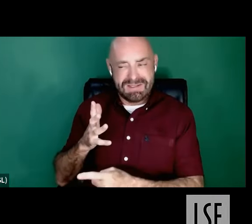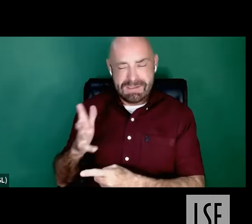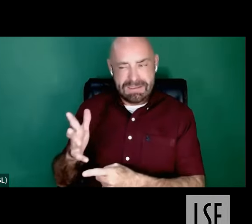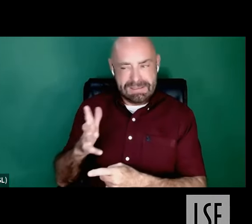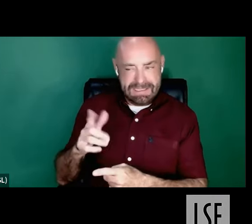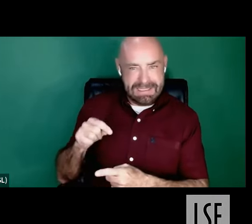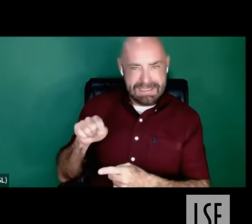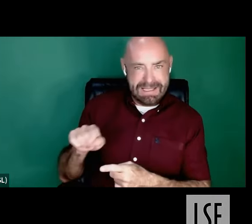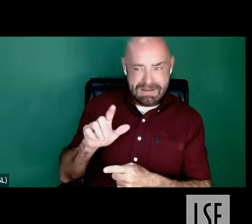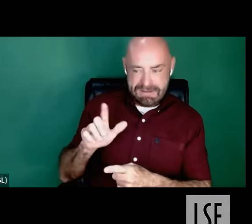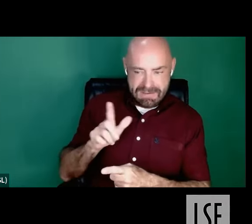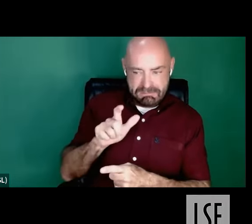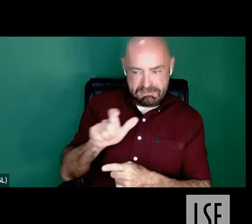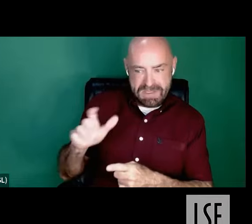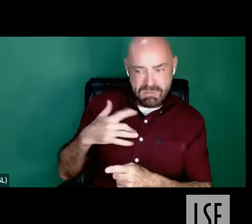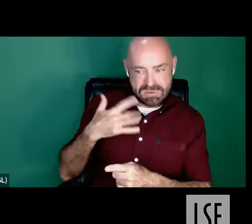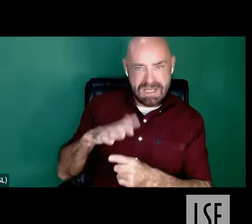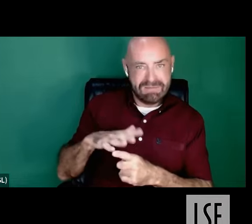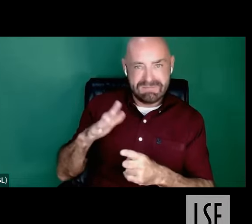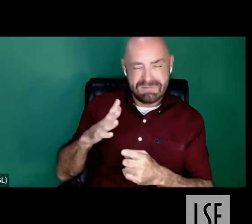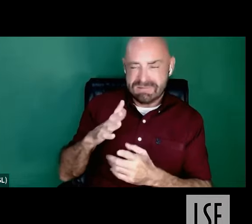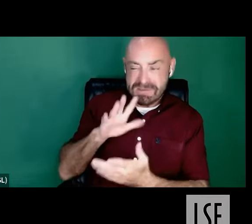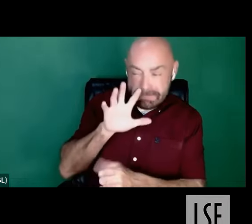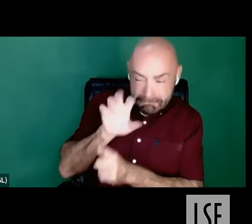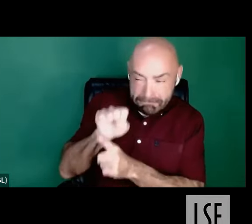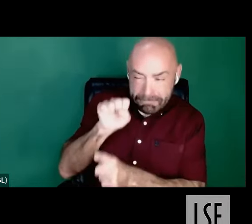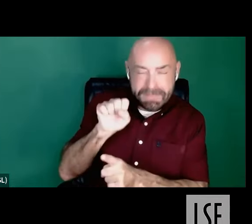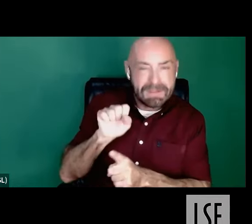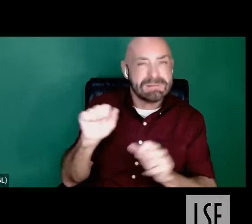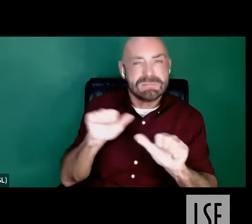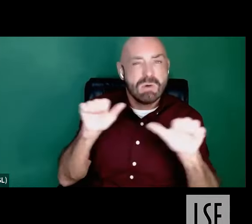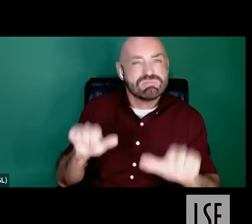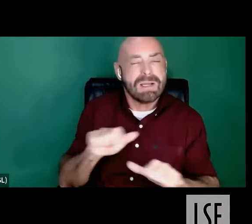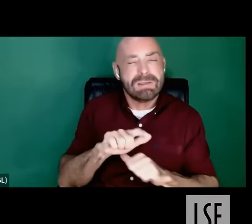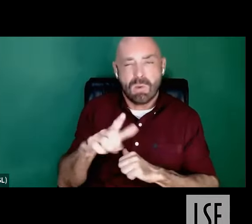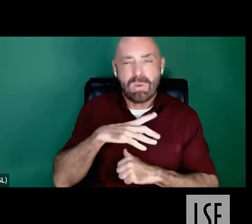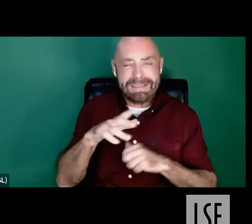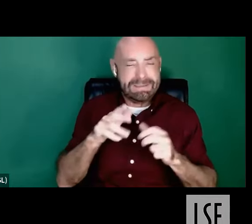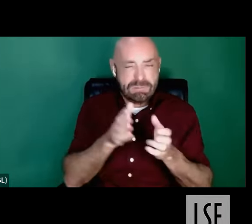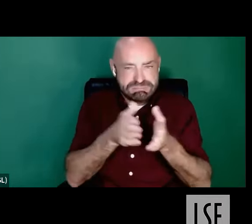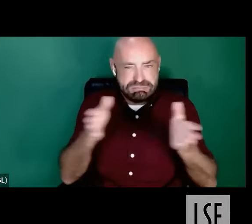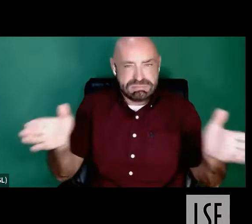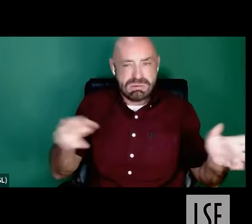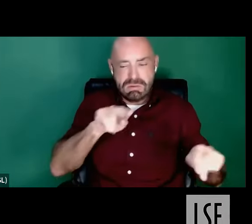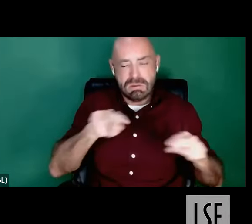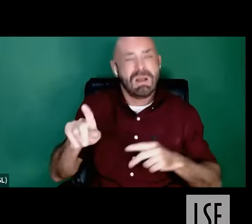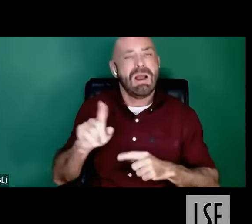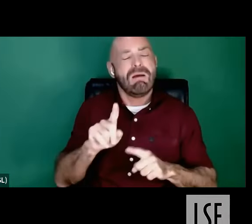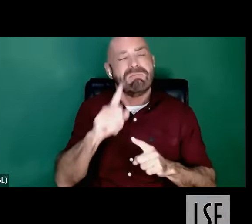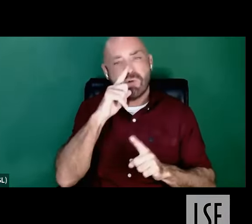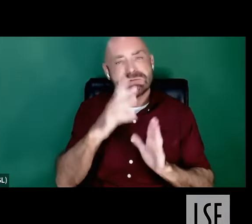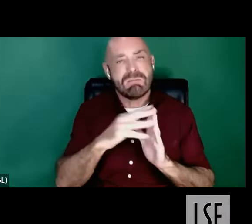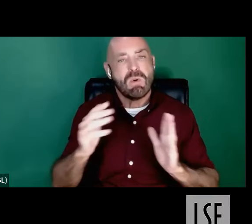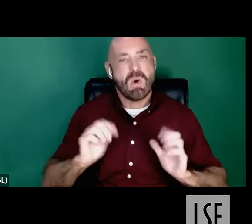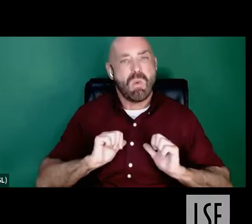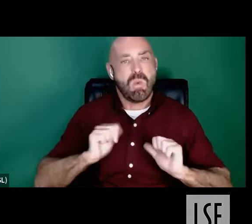people's lives. And so I do think there needs to be a wider metric. We often talk about wellbeing, and even if